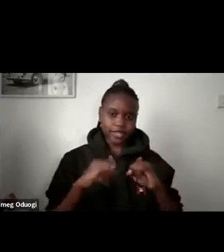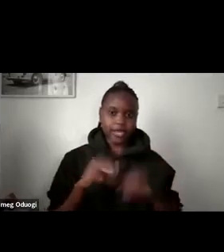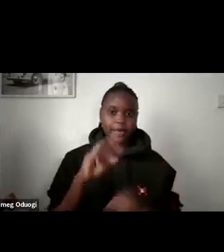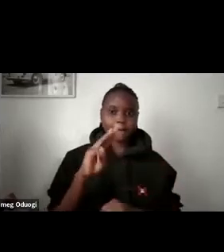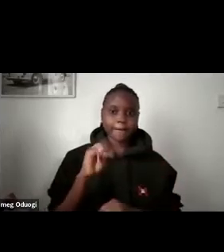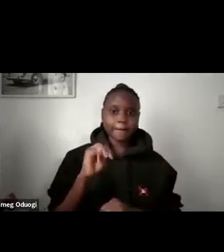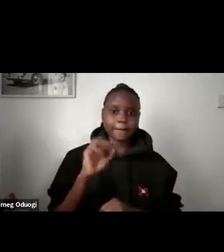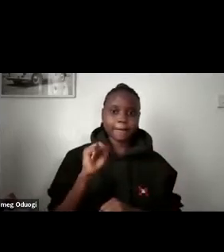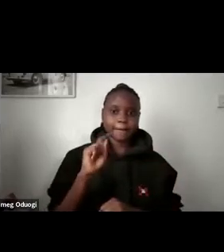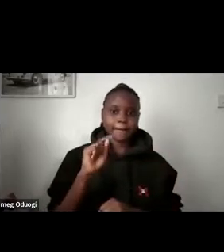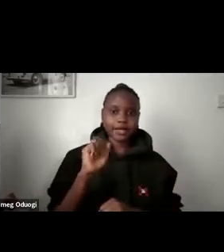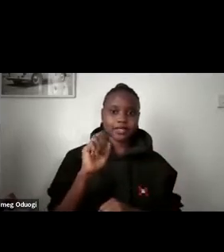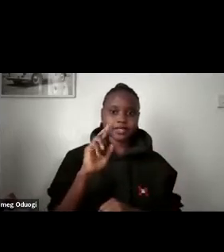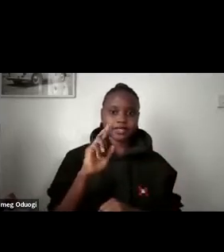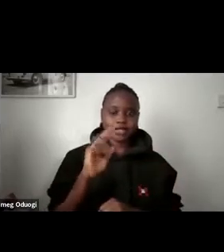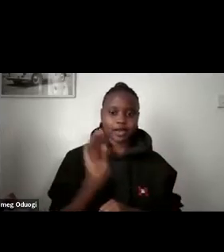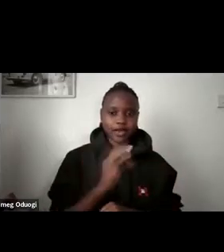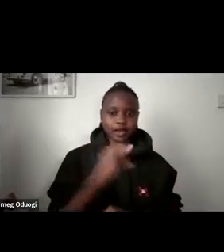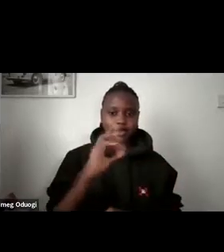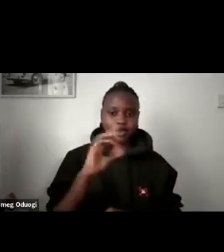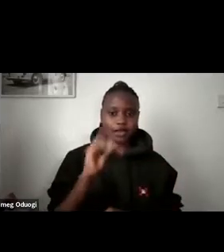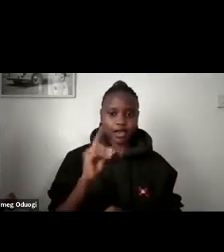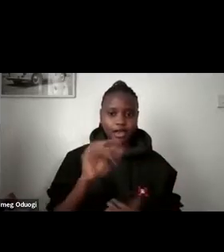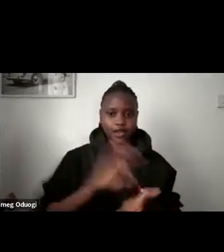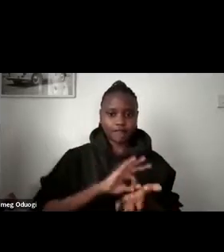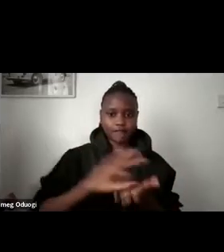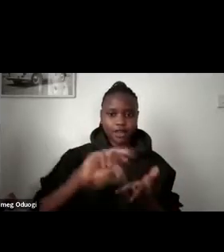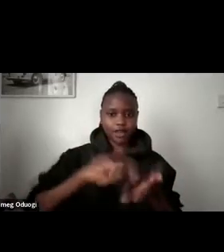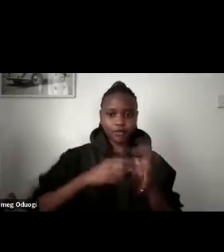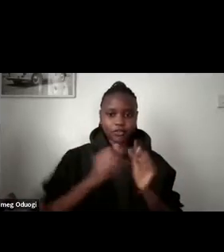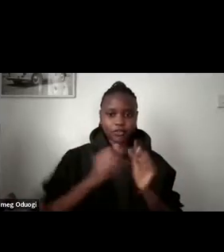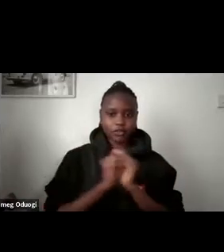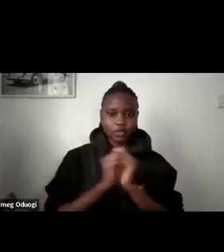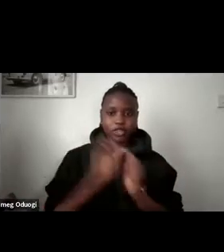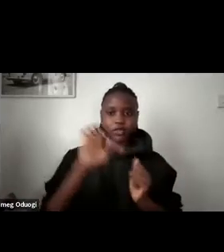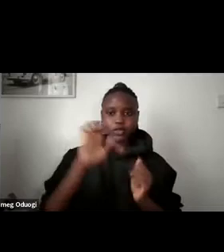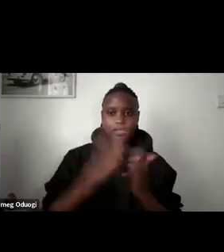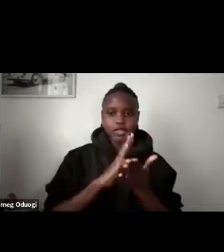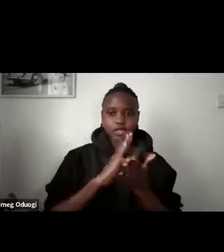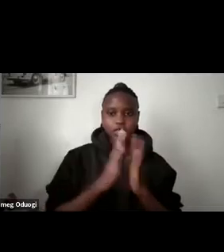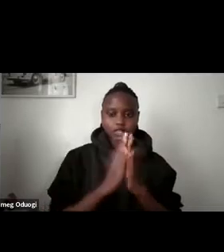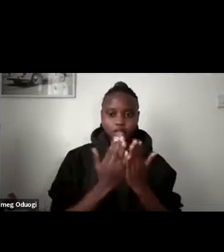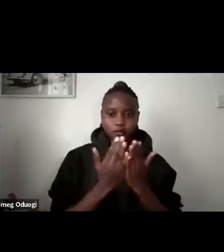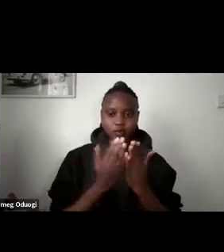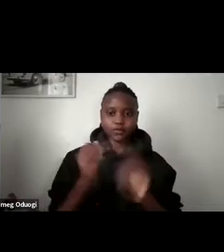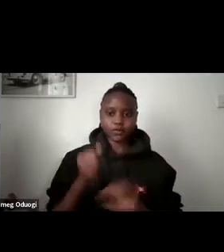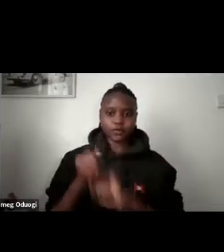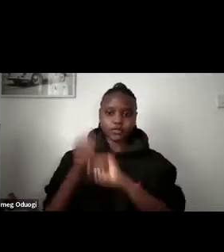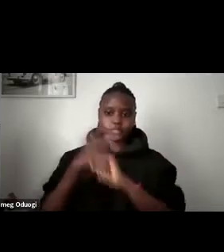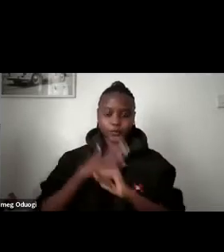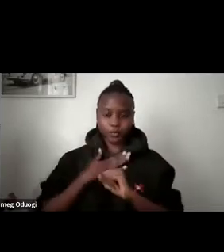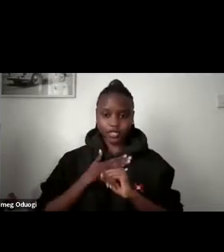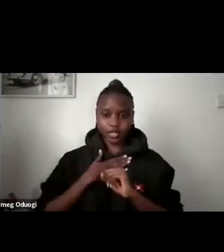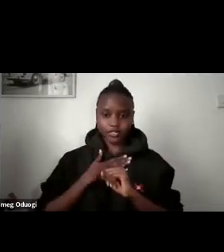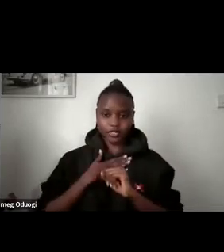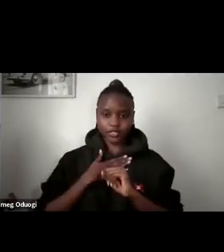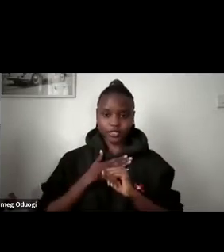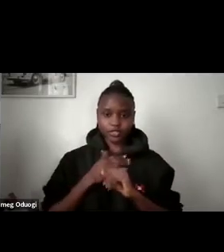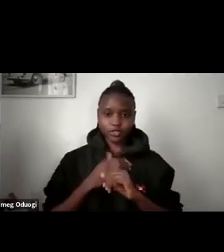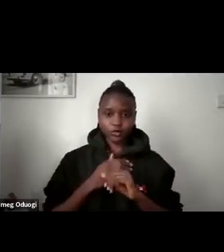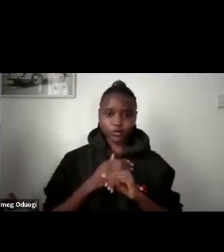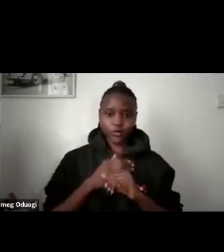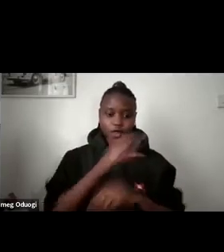project together with Kitabu. So Kitabu has been supporting us to capacity build